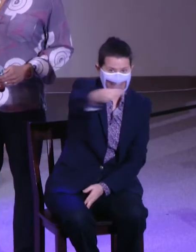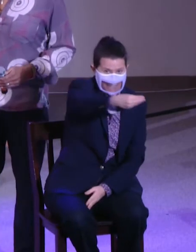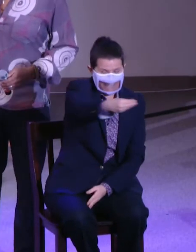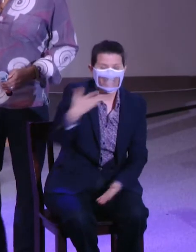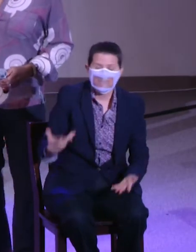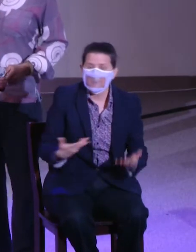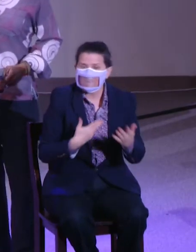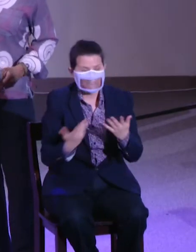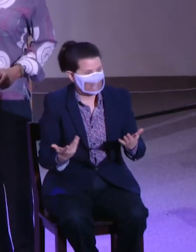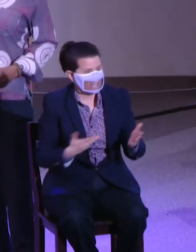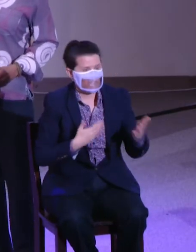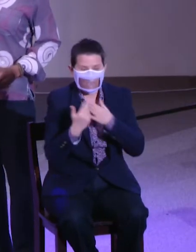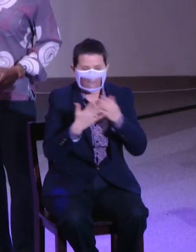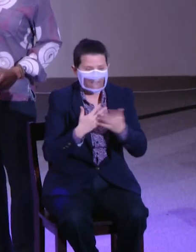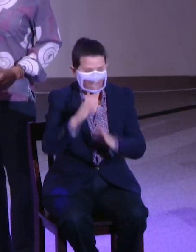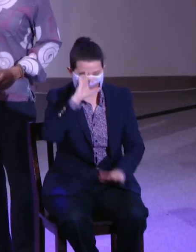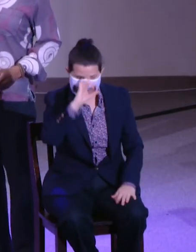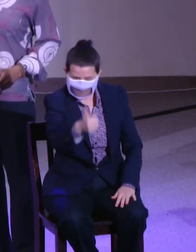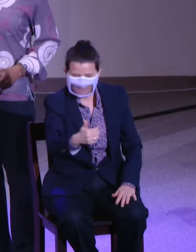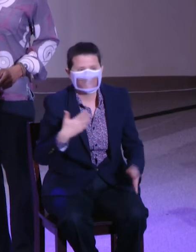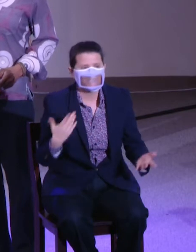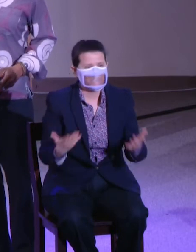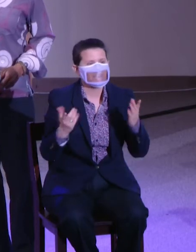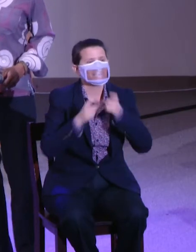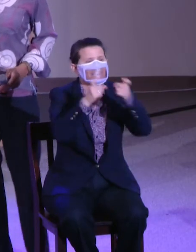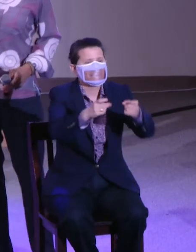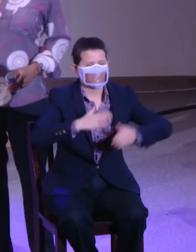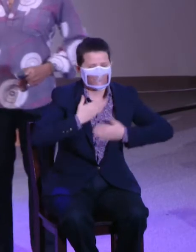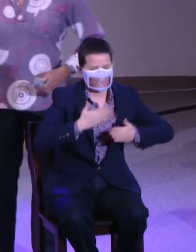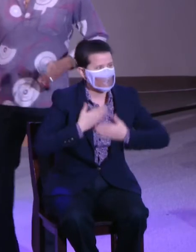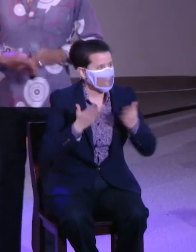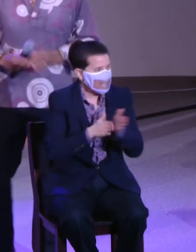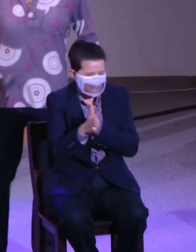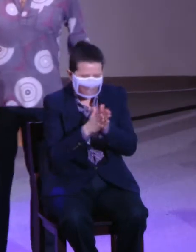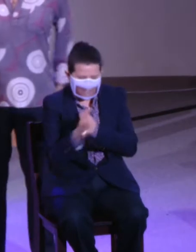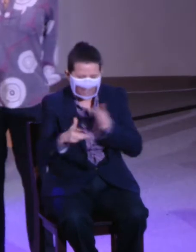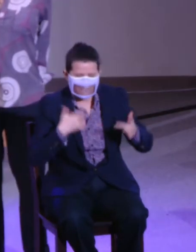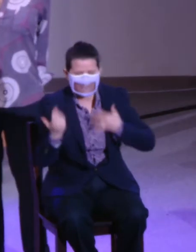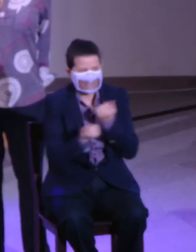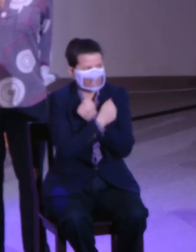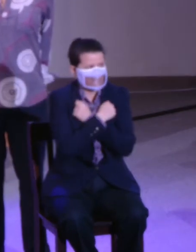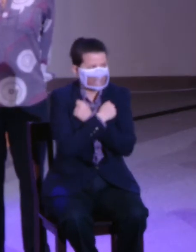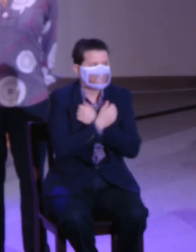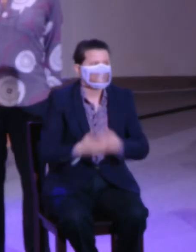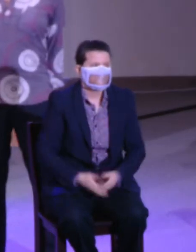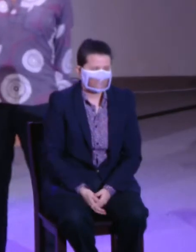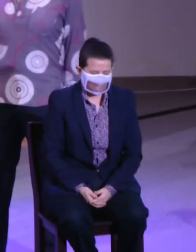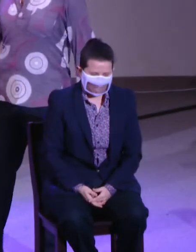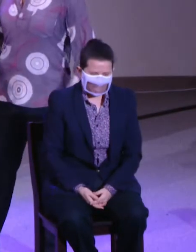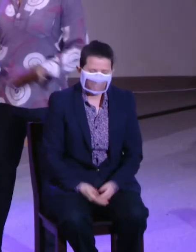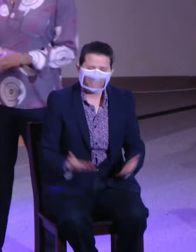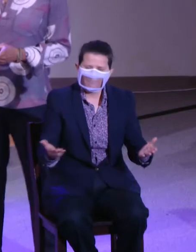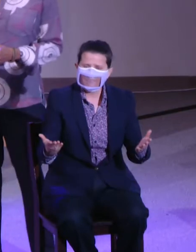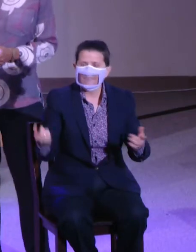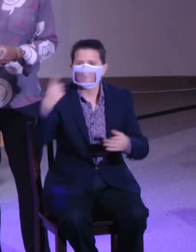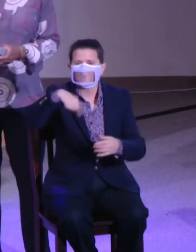once again, when you give with joy, give with fervor, and give with love, because that is what you shall also receive. So as we gather together, let us